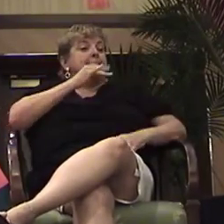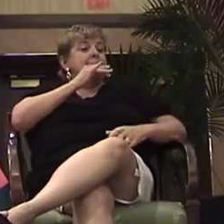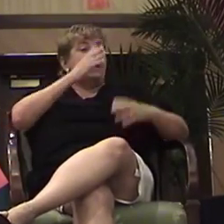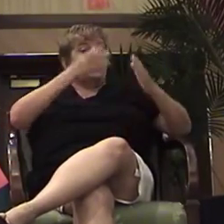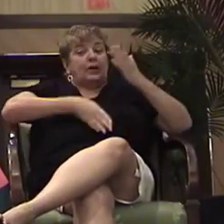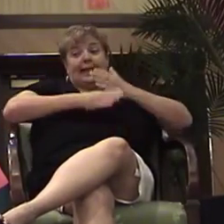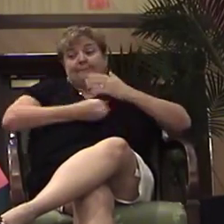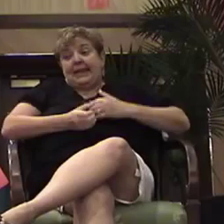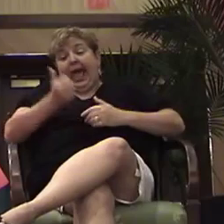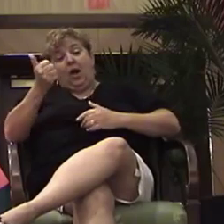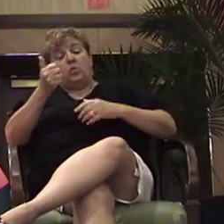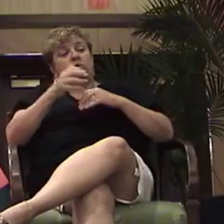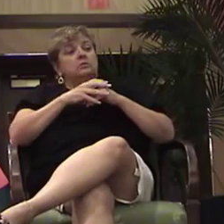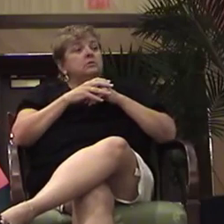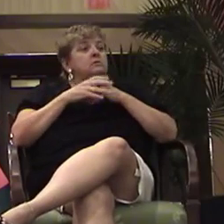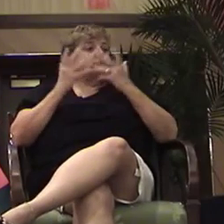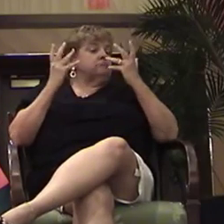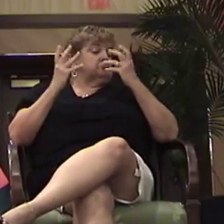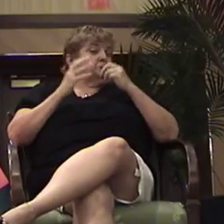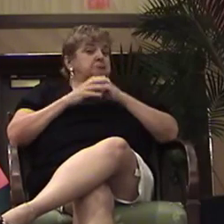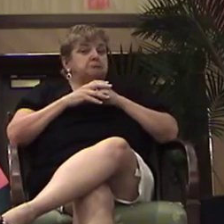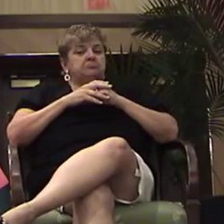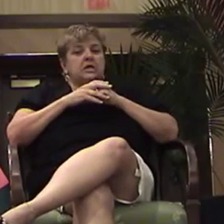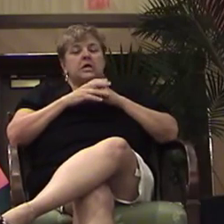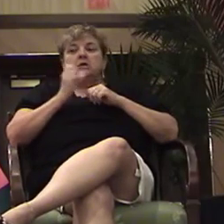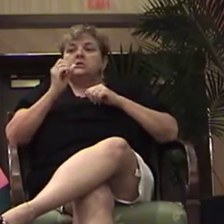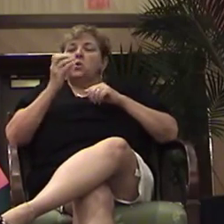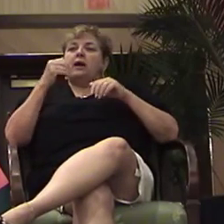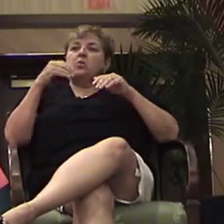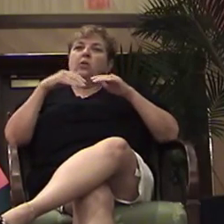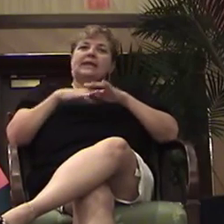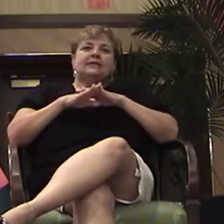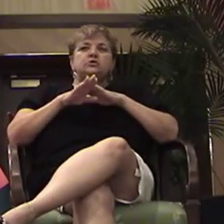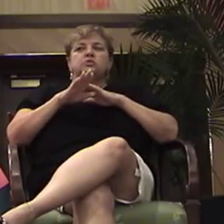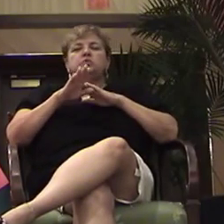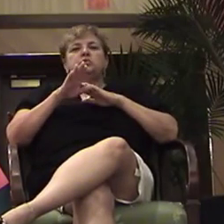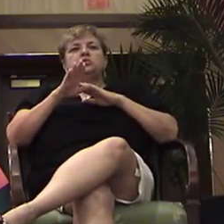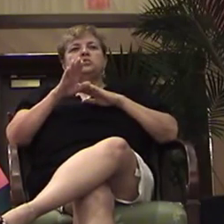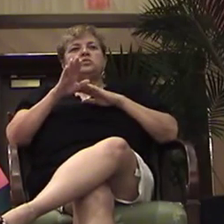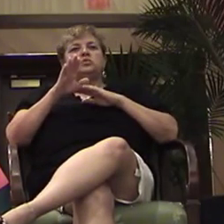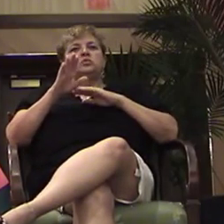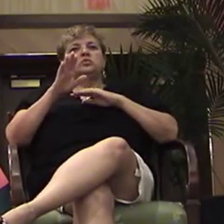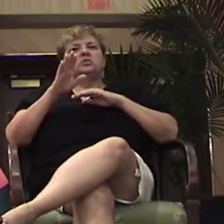out. And I went into this little residential hotel.